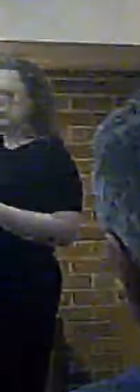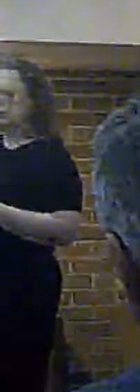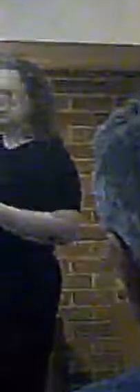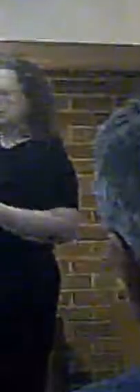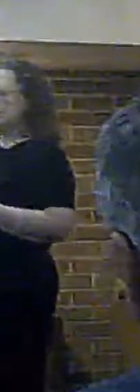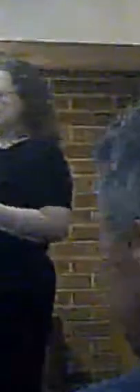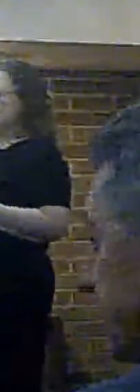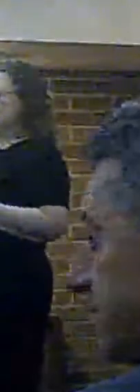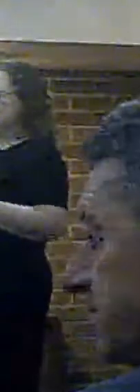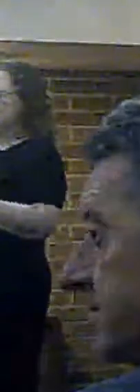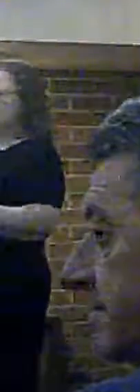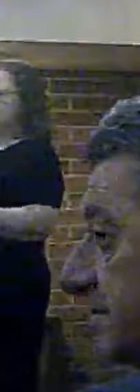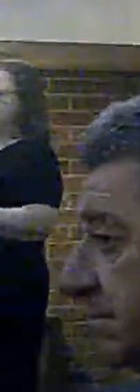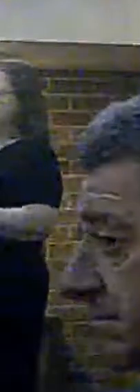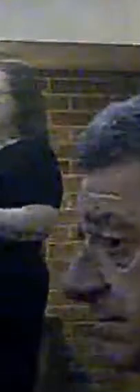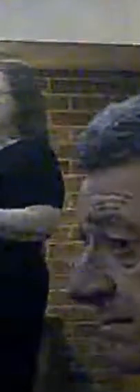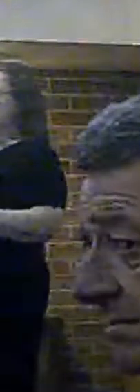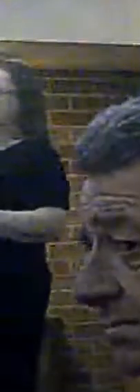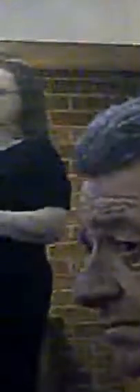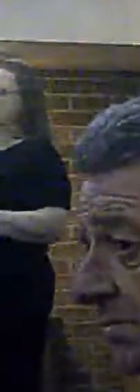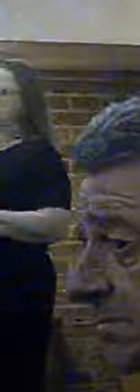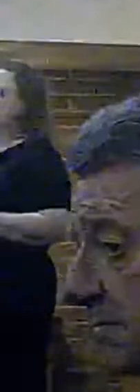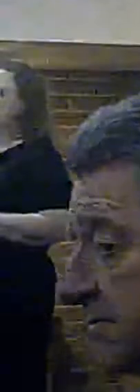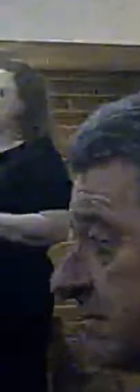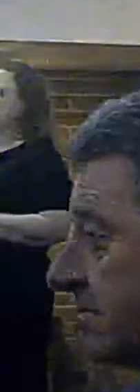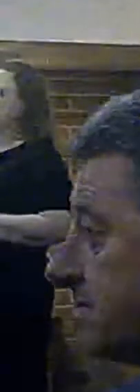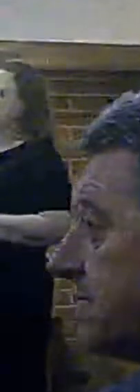day. There's one too many. Period.